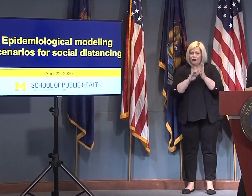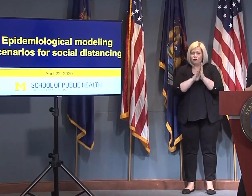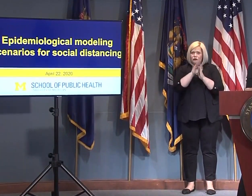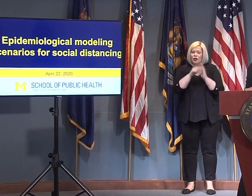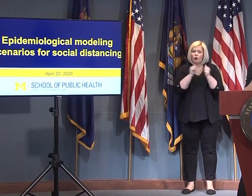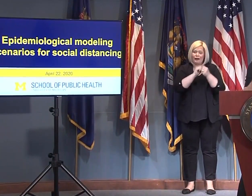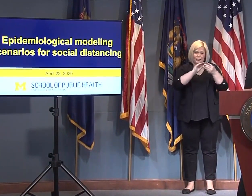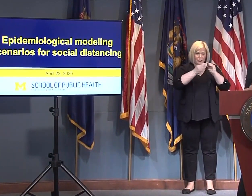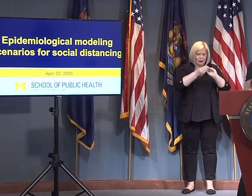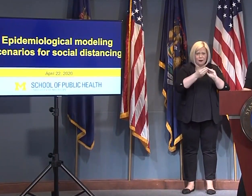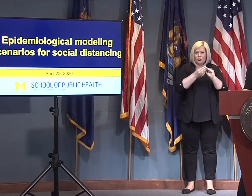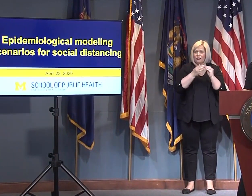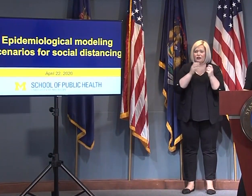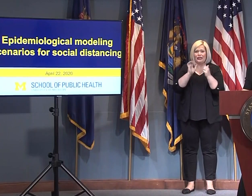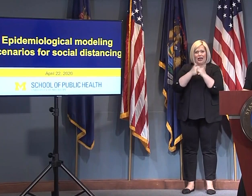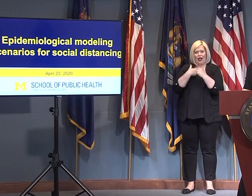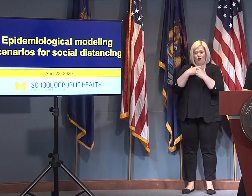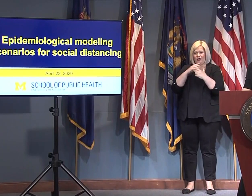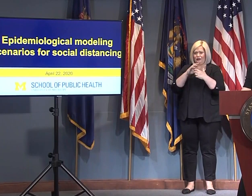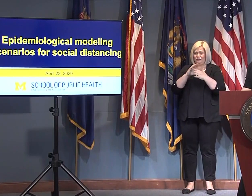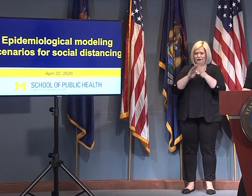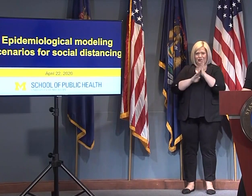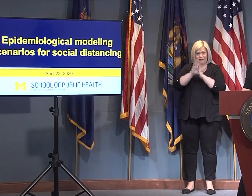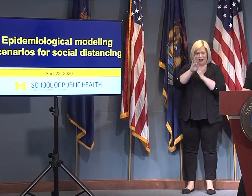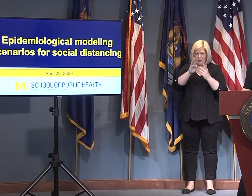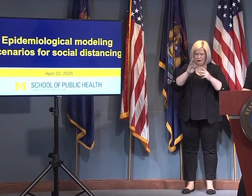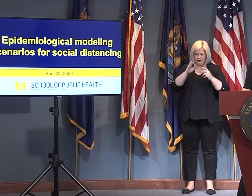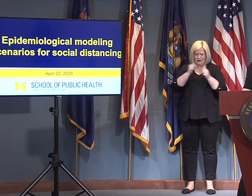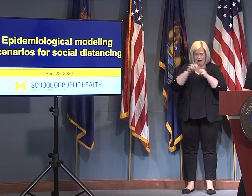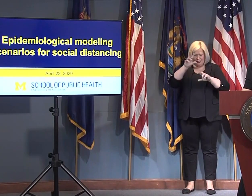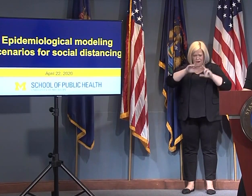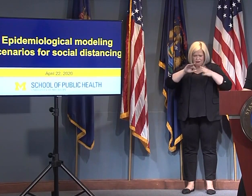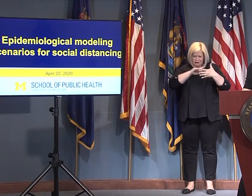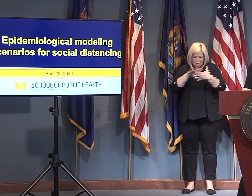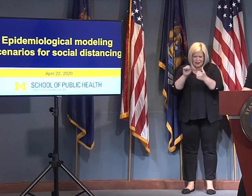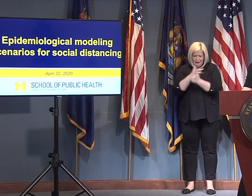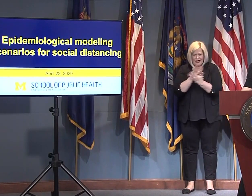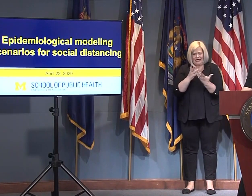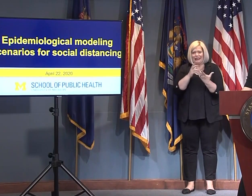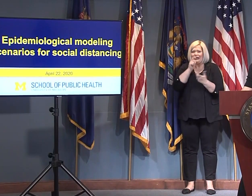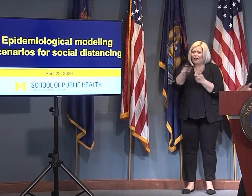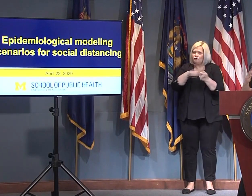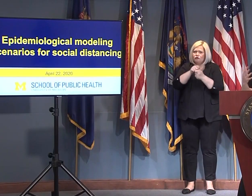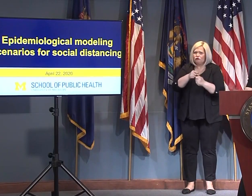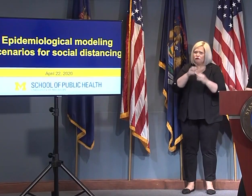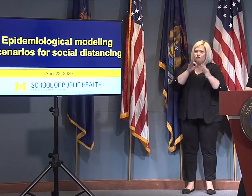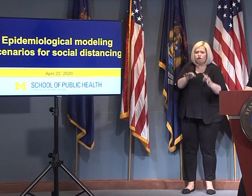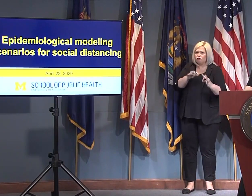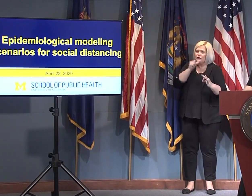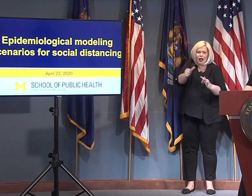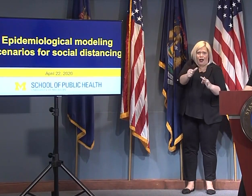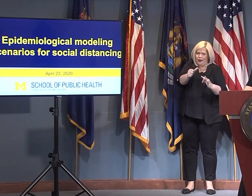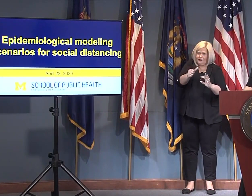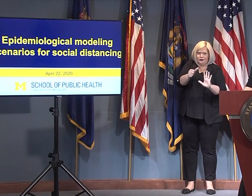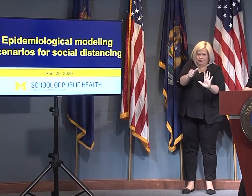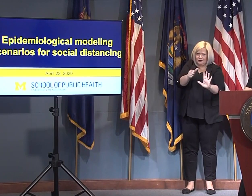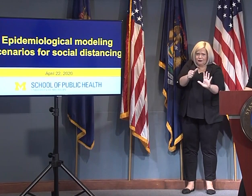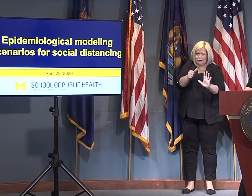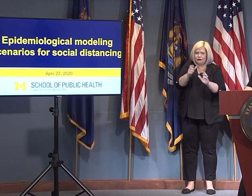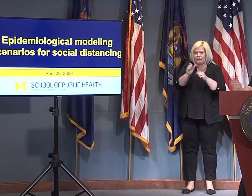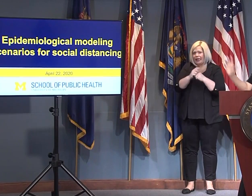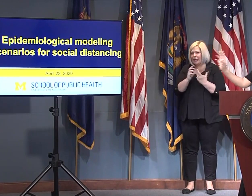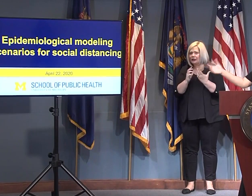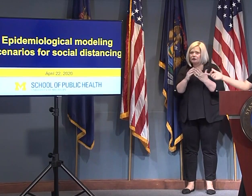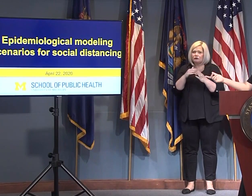and in the sort of parameters and how they're built. So I just wanted to sort of mention that briefly. With that,